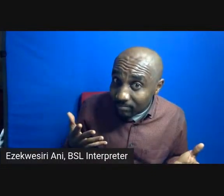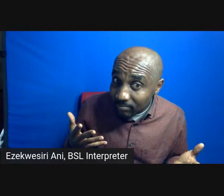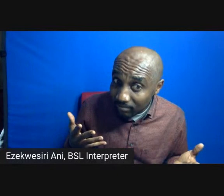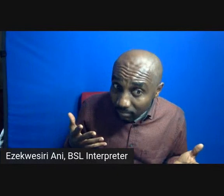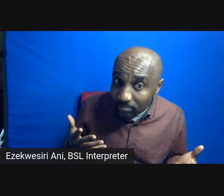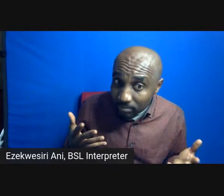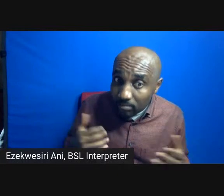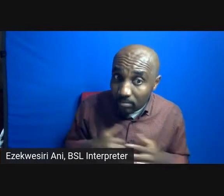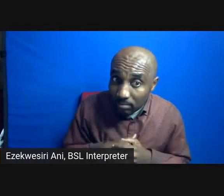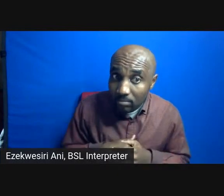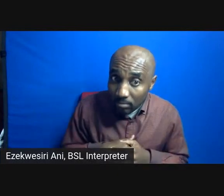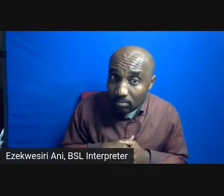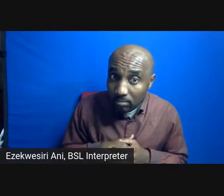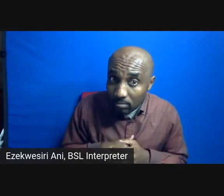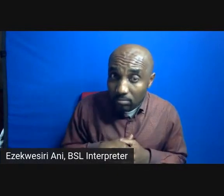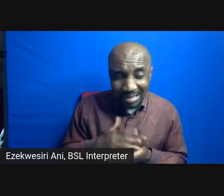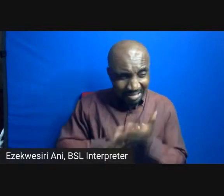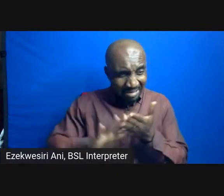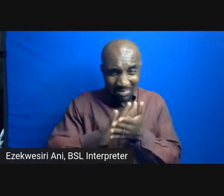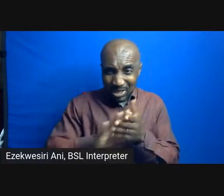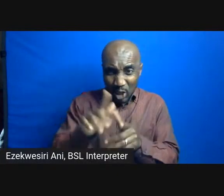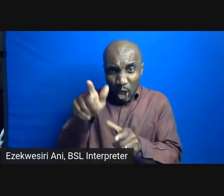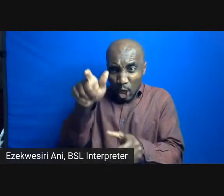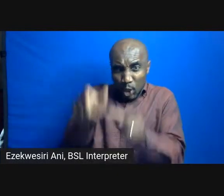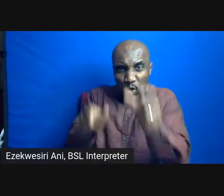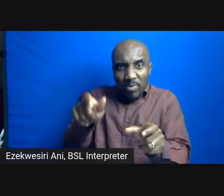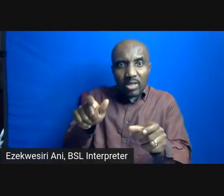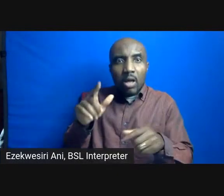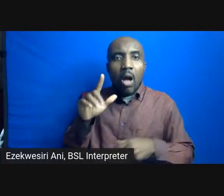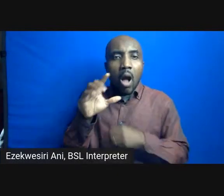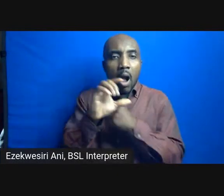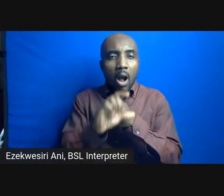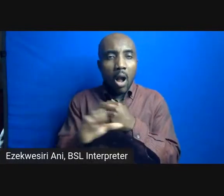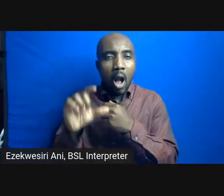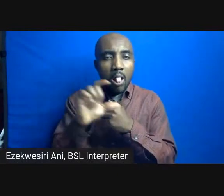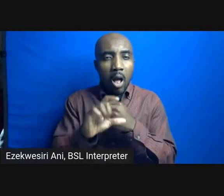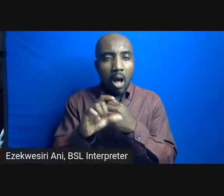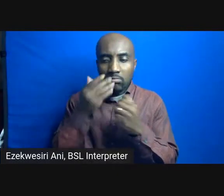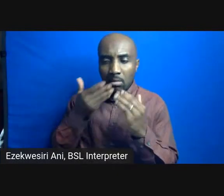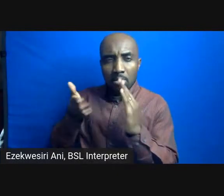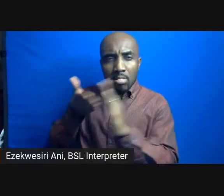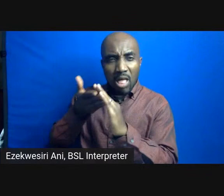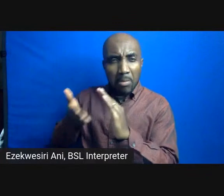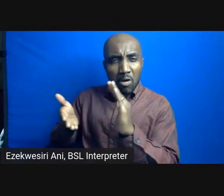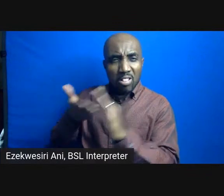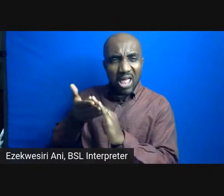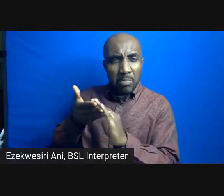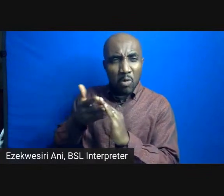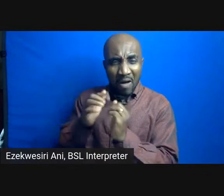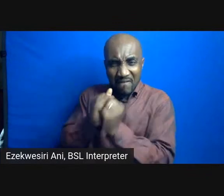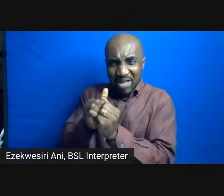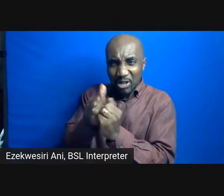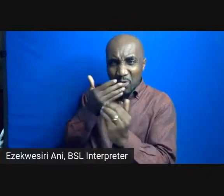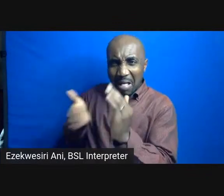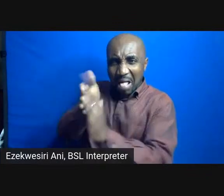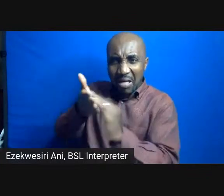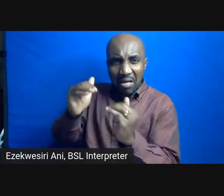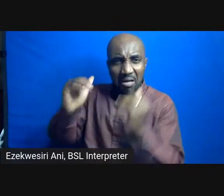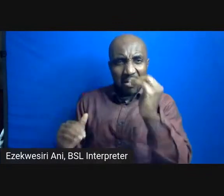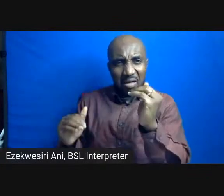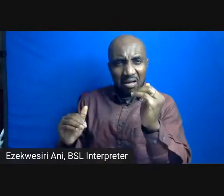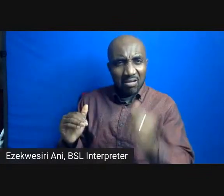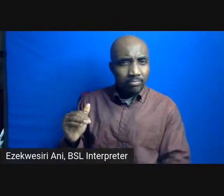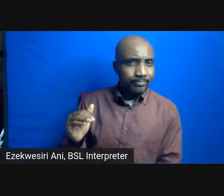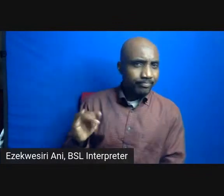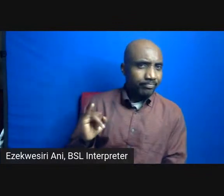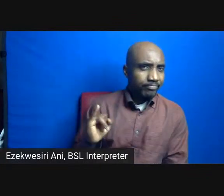one that has graded human beings according to the color of their skin and given them a value. The